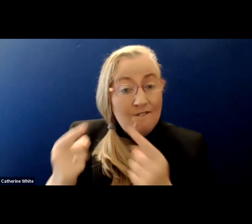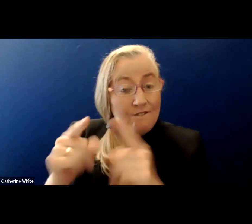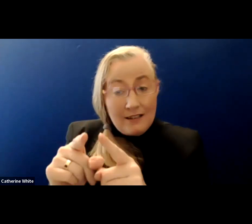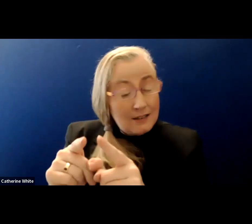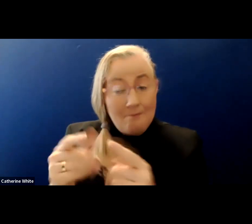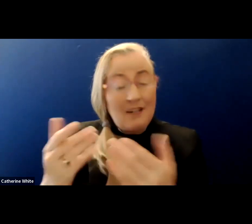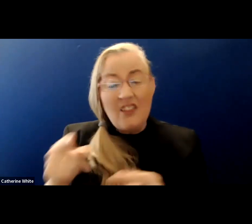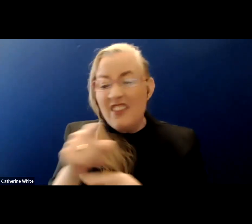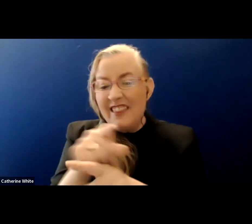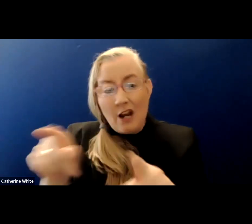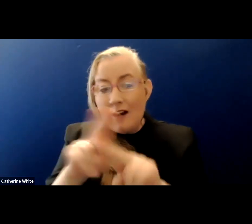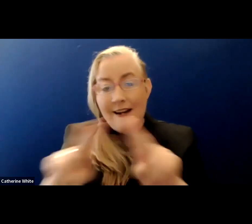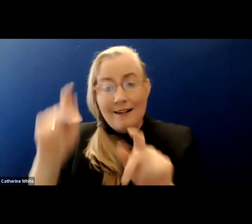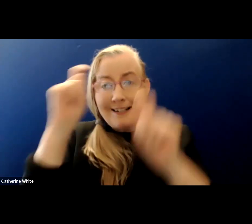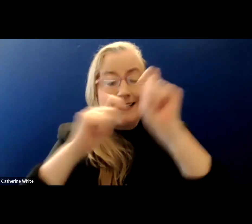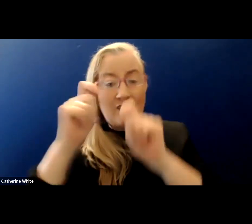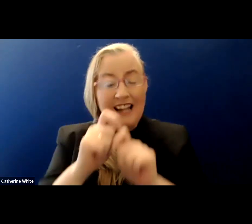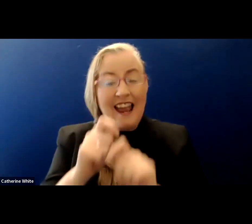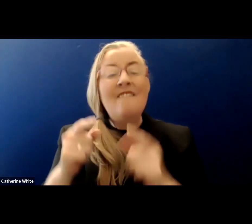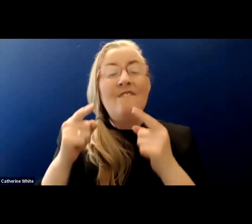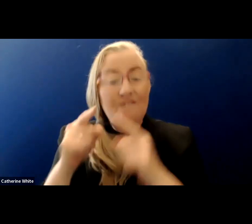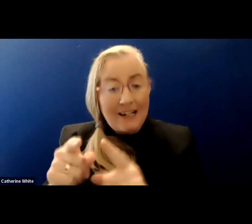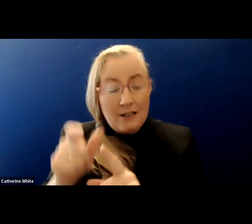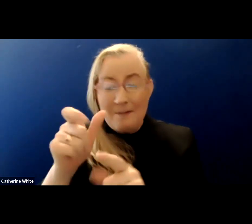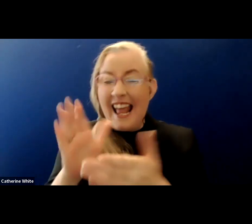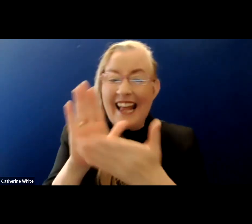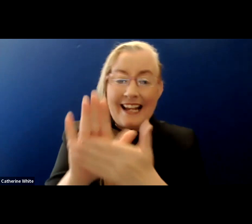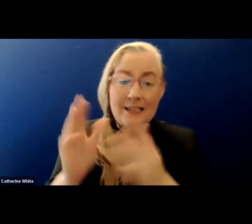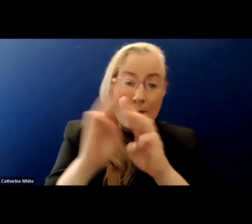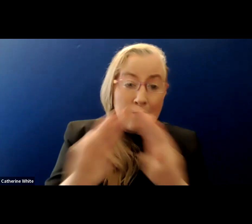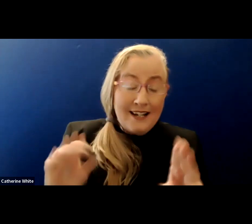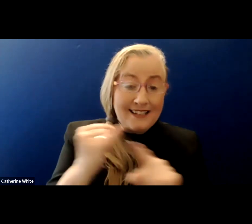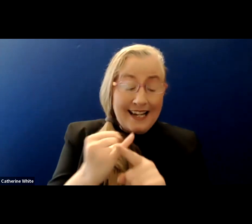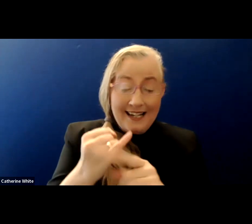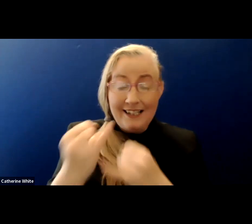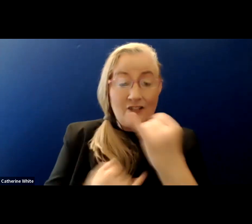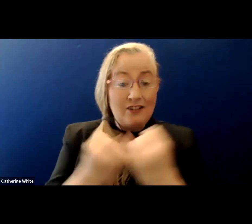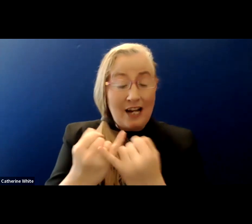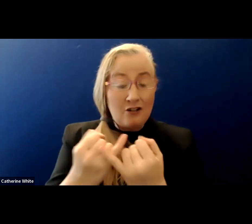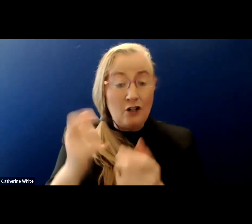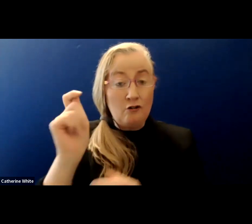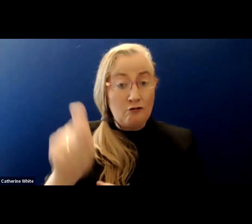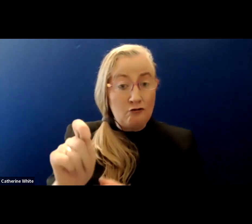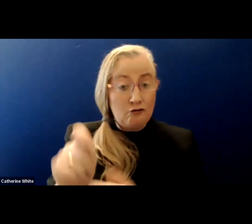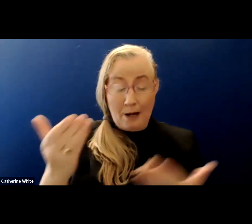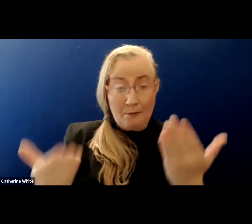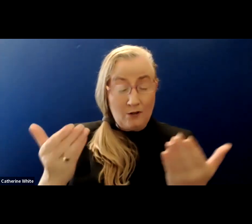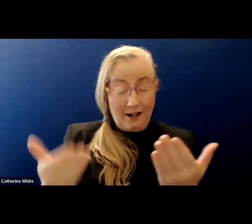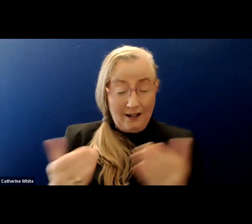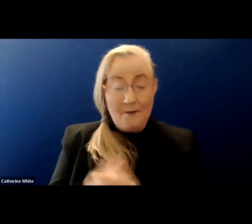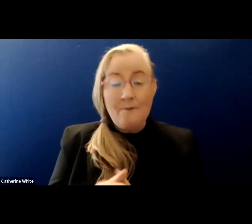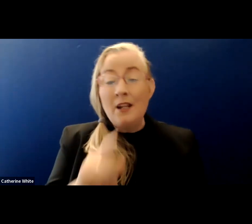not considered as victims of crimes against peace in the international military tribunals.